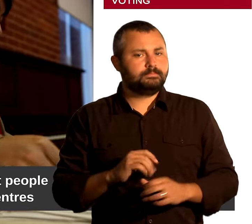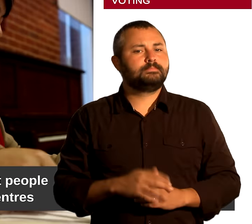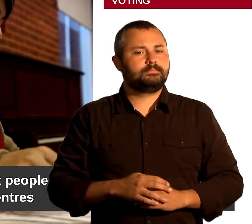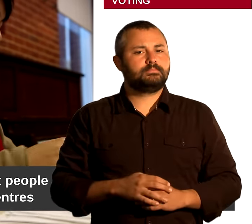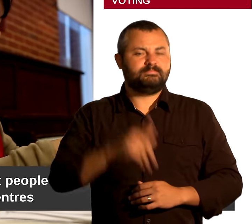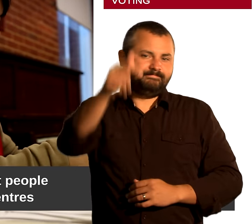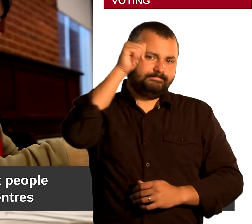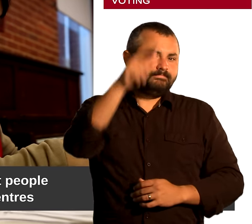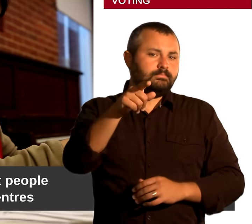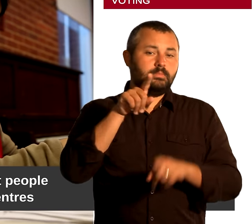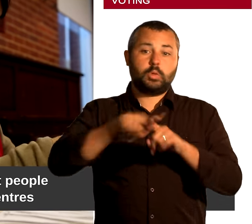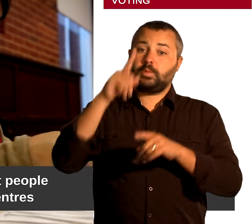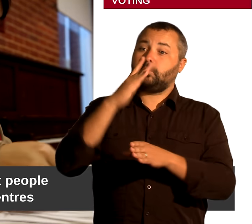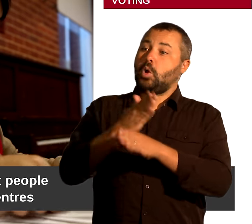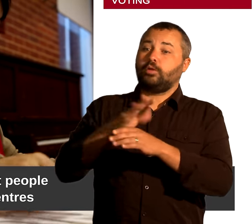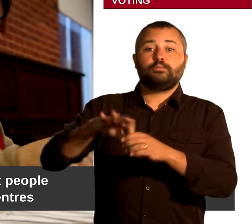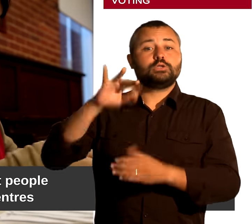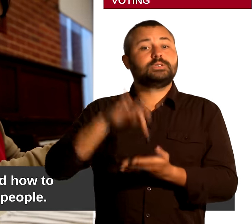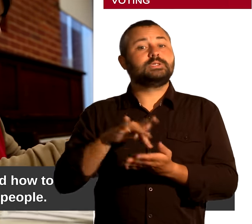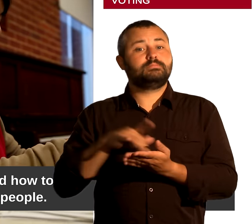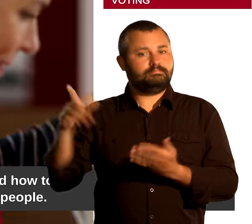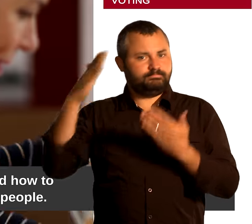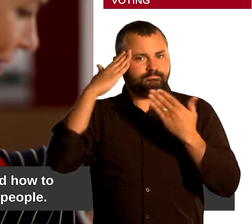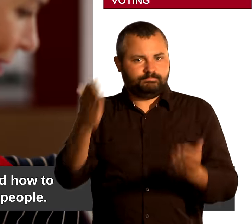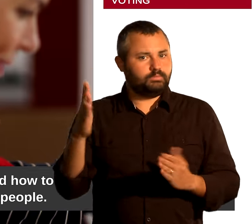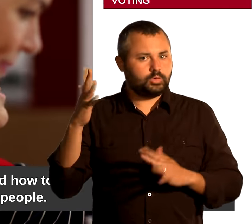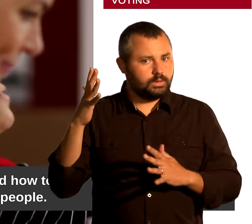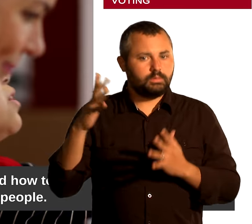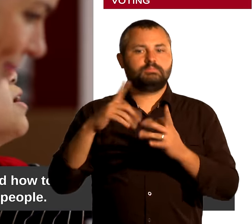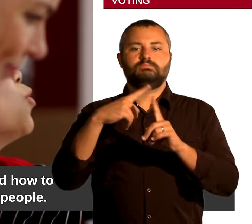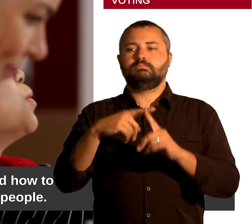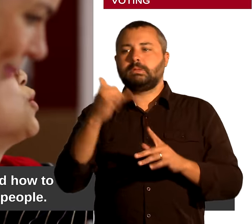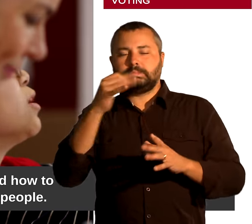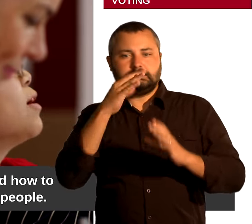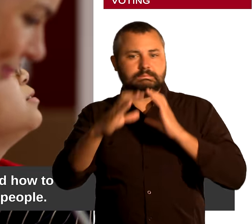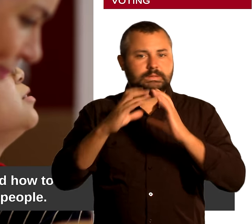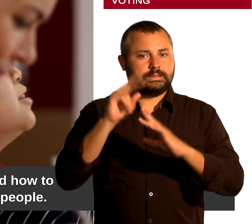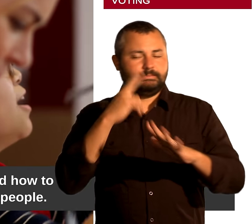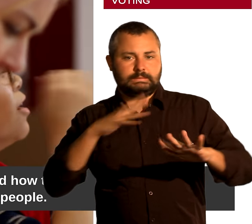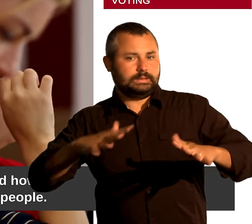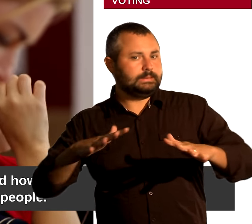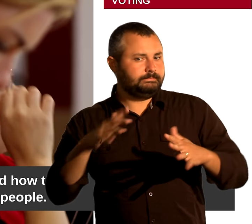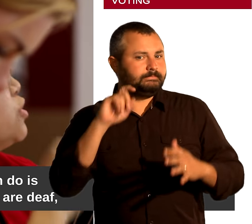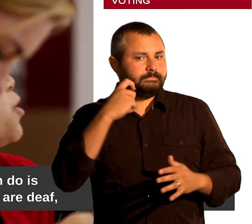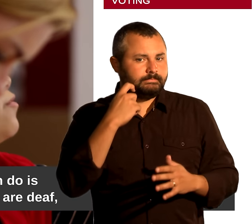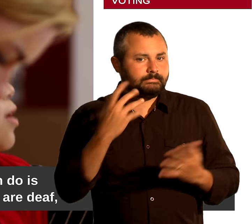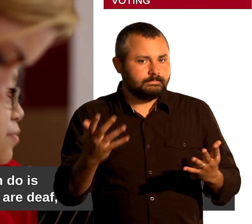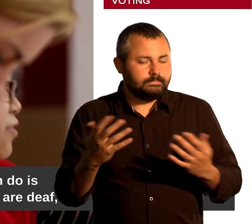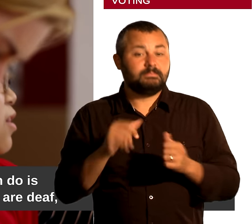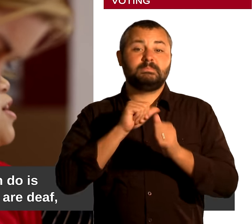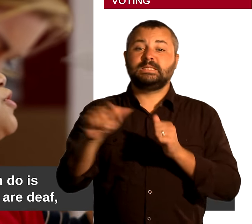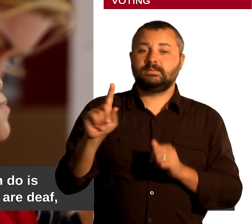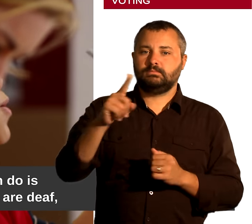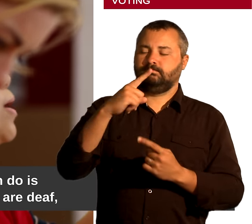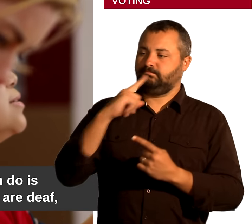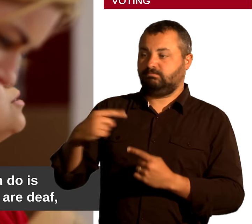You may know that most people who work at voting centres may not know Auslan and how to communicate with deaf people. The best thing you